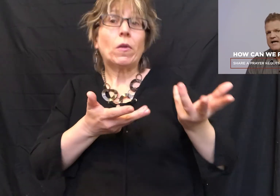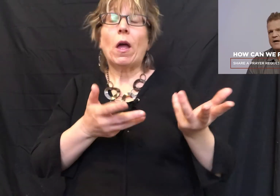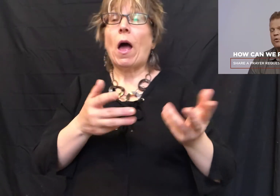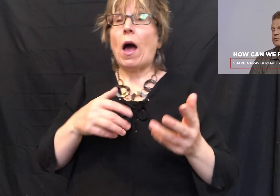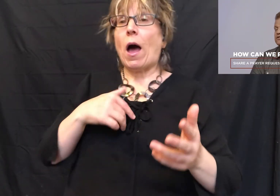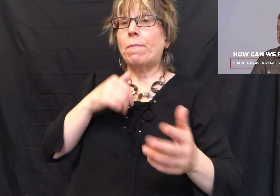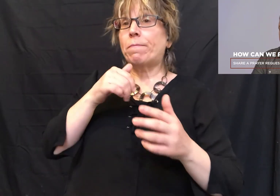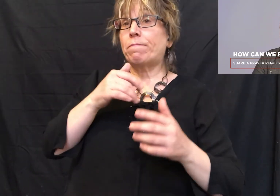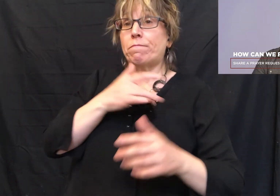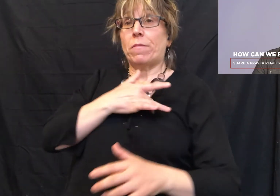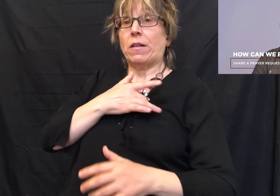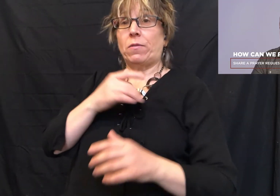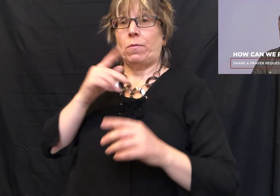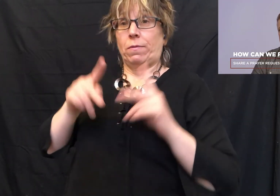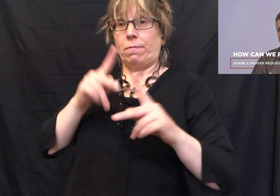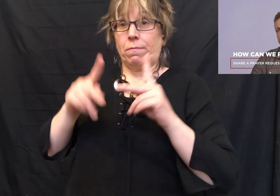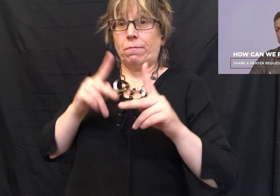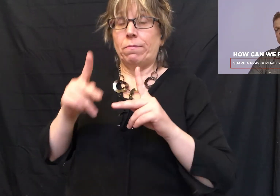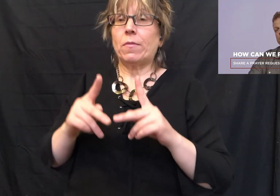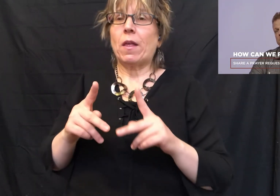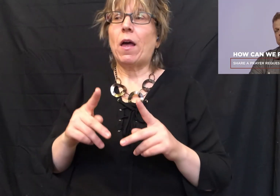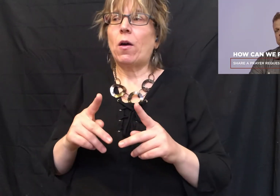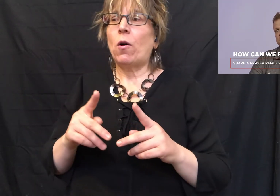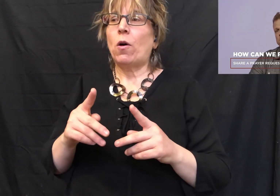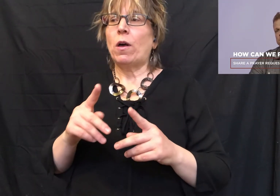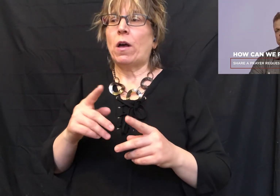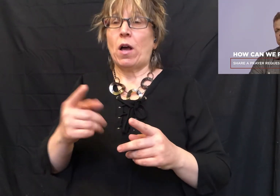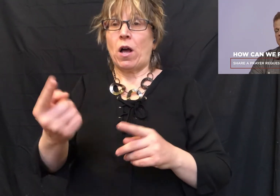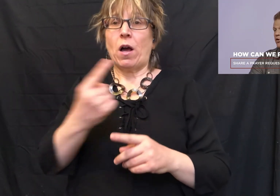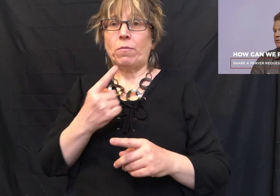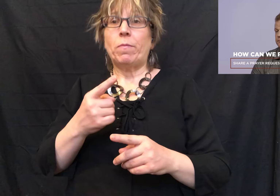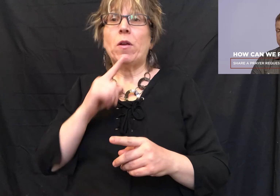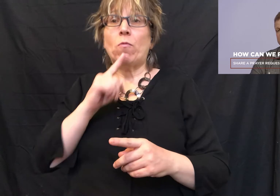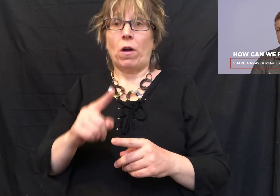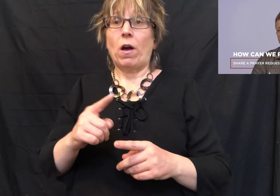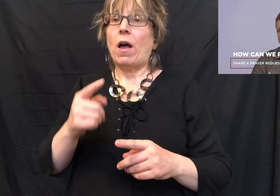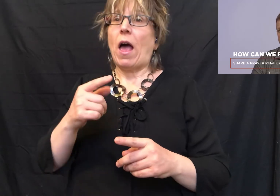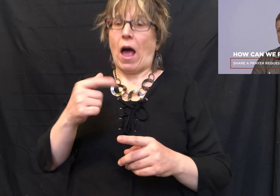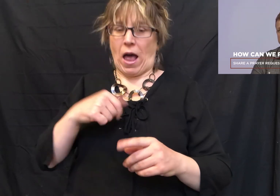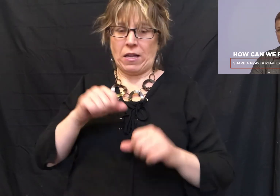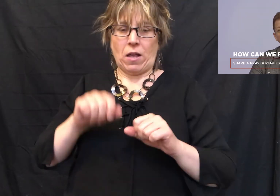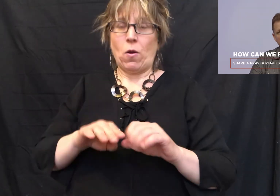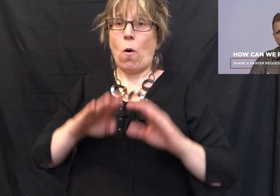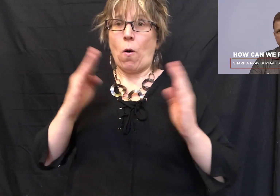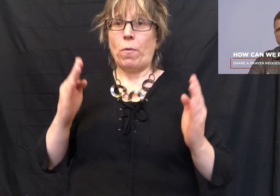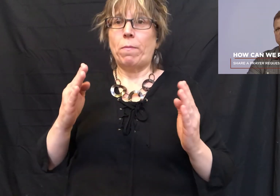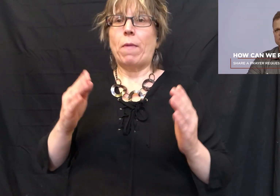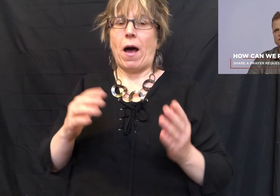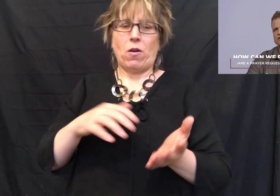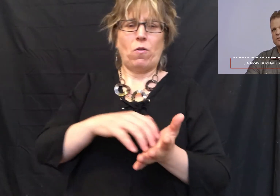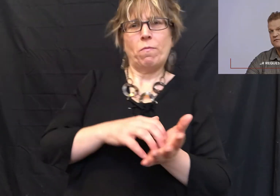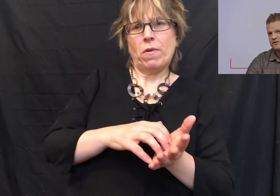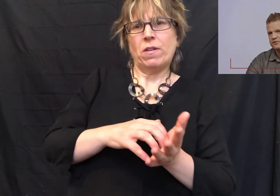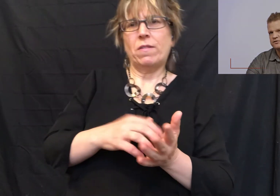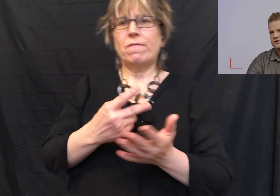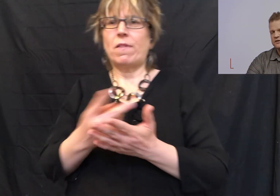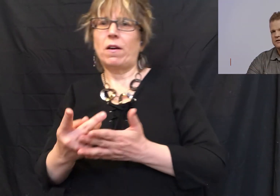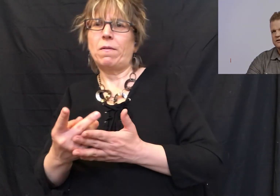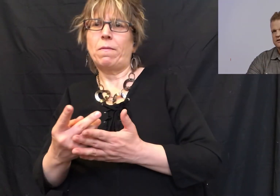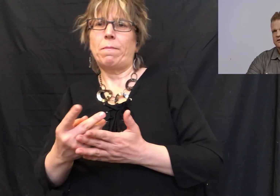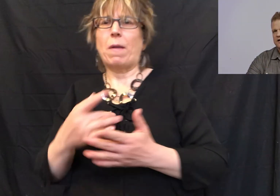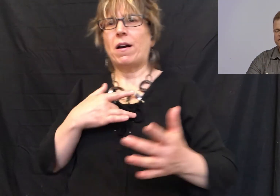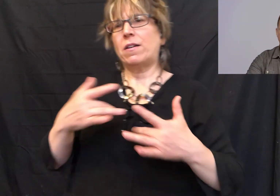me. And one of the reasons they're real with me is because I've been real with them. I've opened up and talked about my weaknesses, my failures, my concerns, my